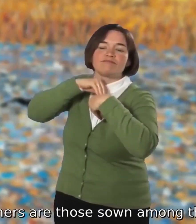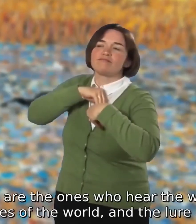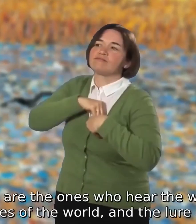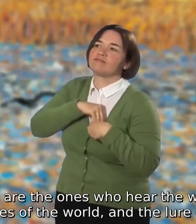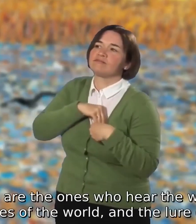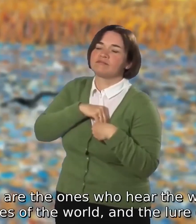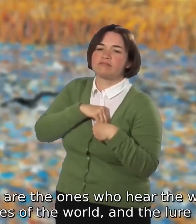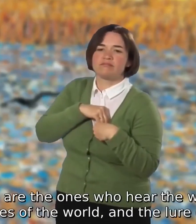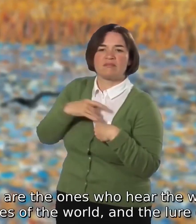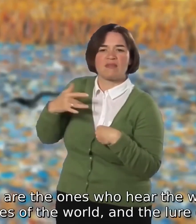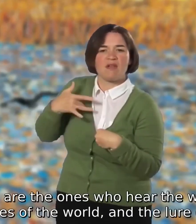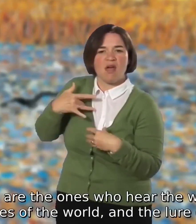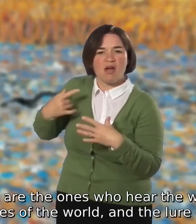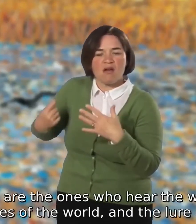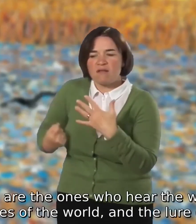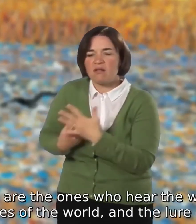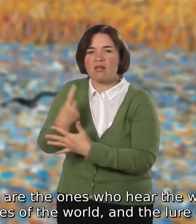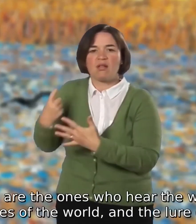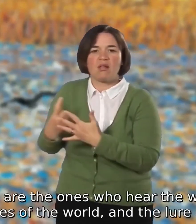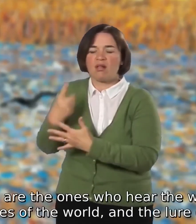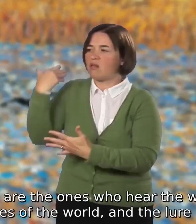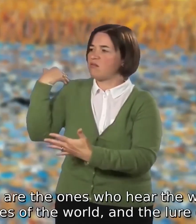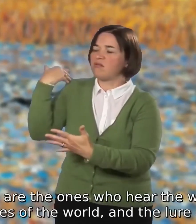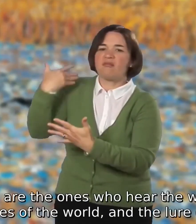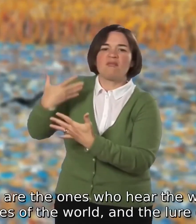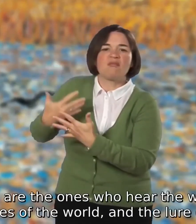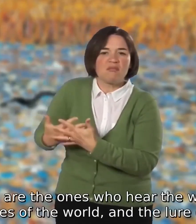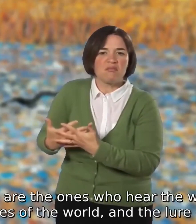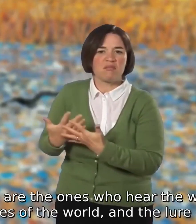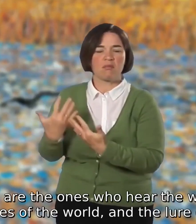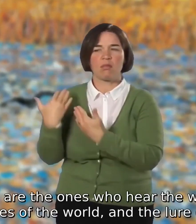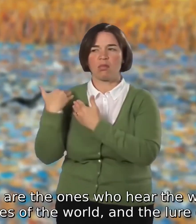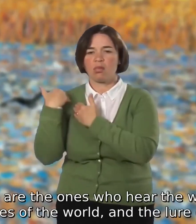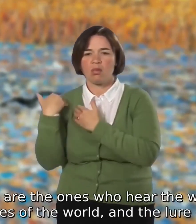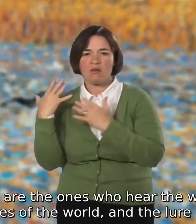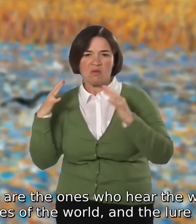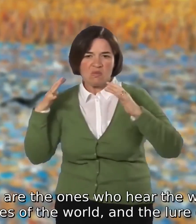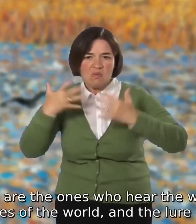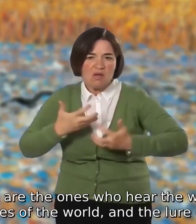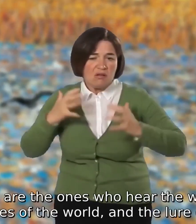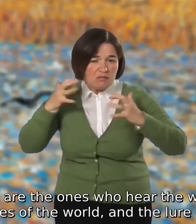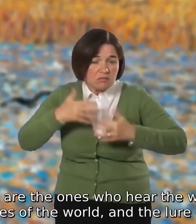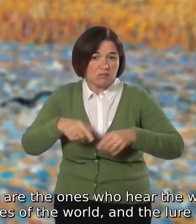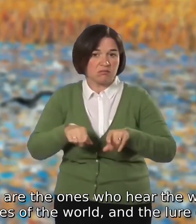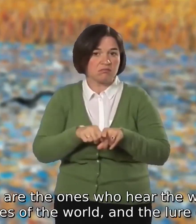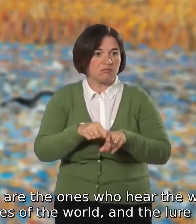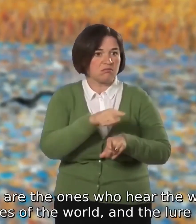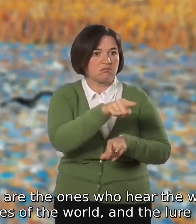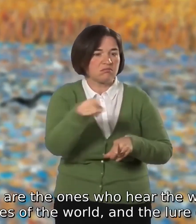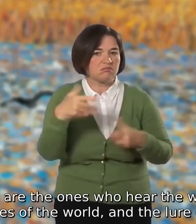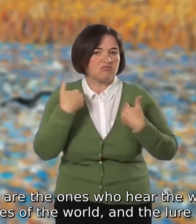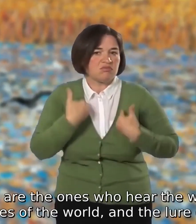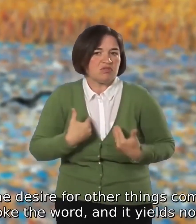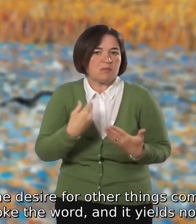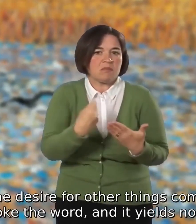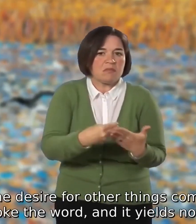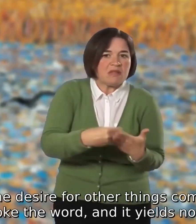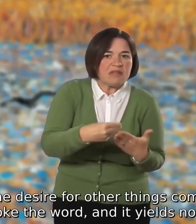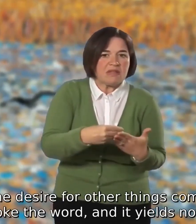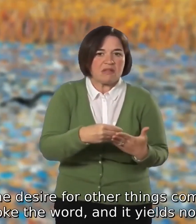are the ones who hear the word, but the cares of the world and the lure of wealth and the